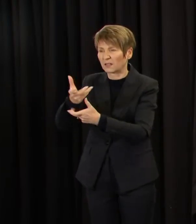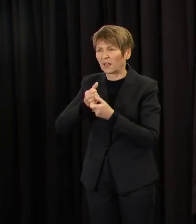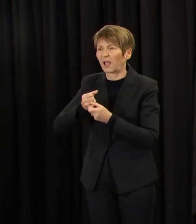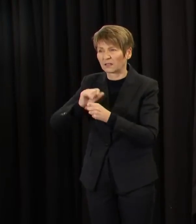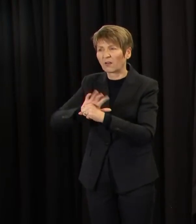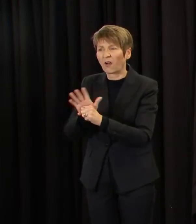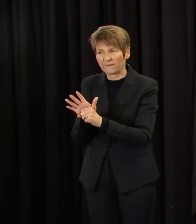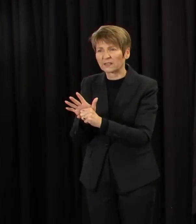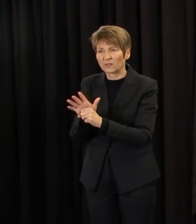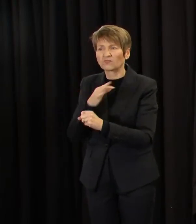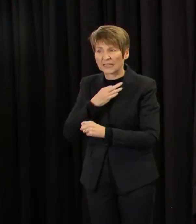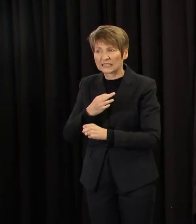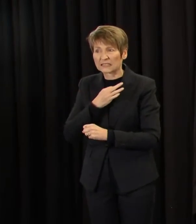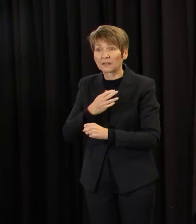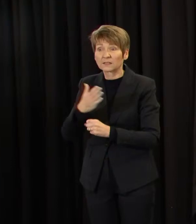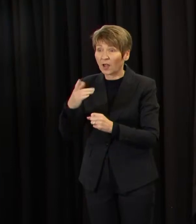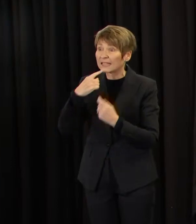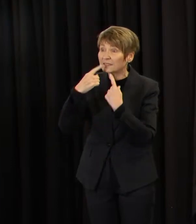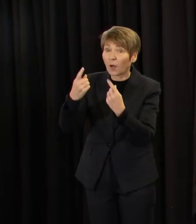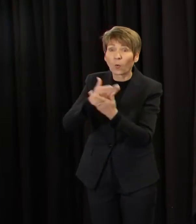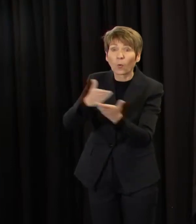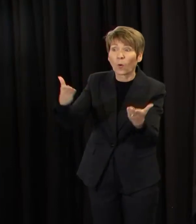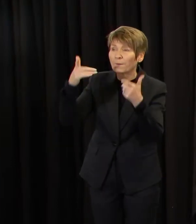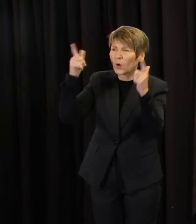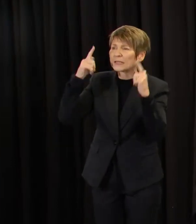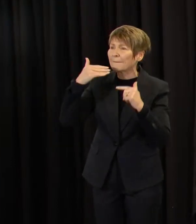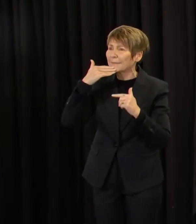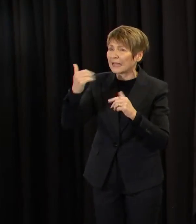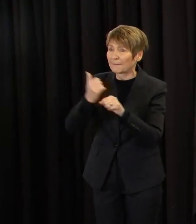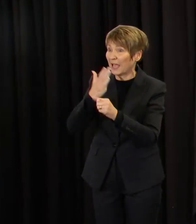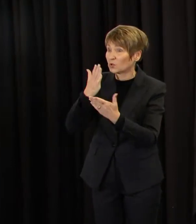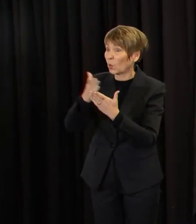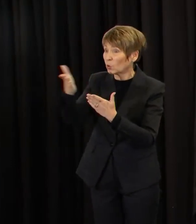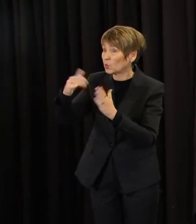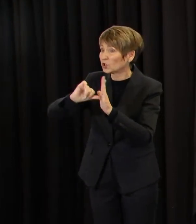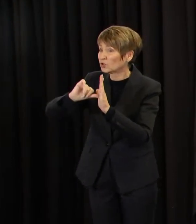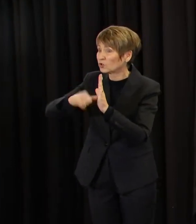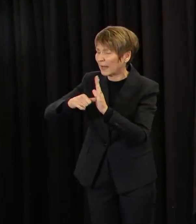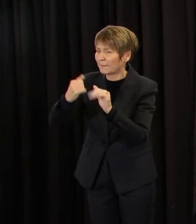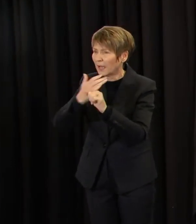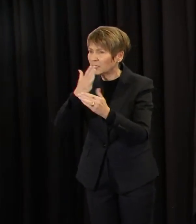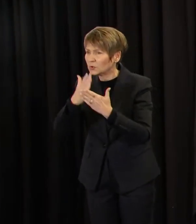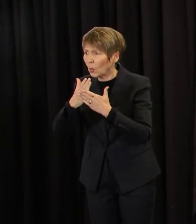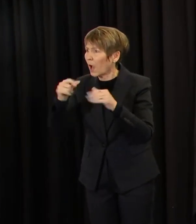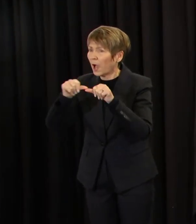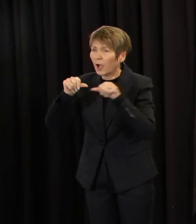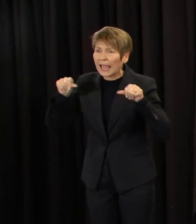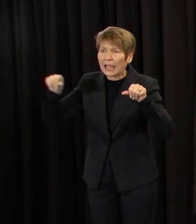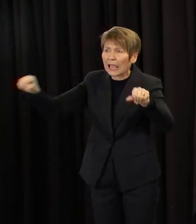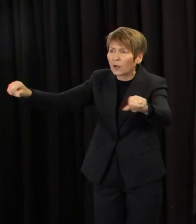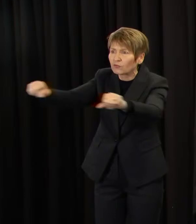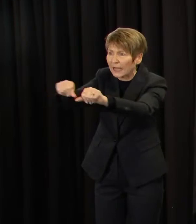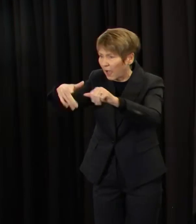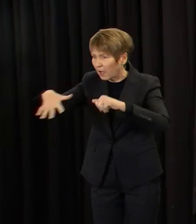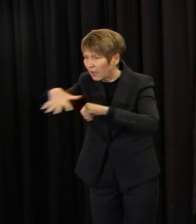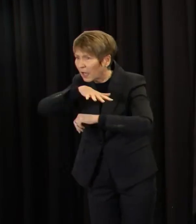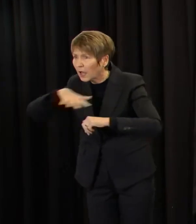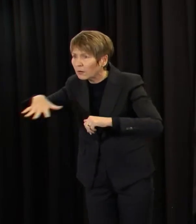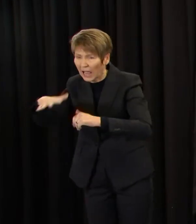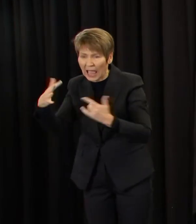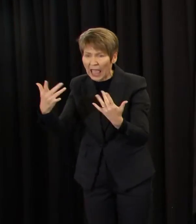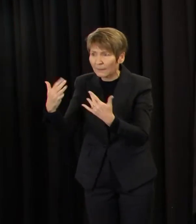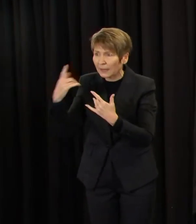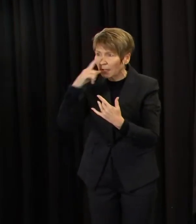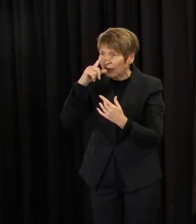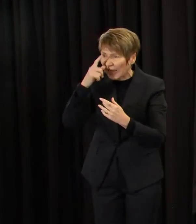please, make sure all those good practices are in place. You do not want COVID getting into your workplace and all the knock-on consequences of that. So is Edith Vale level 1,